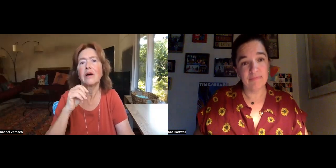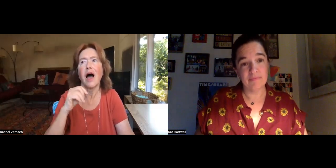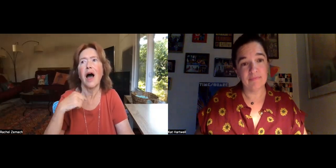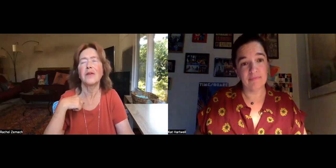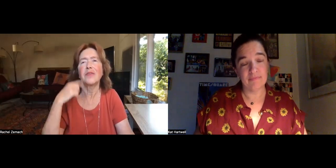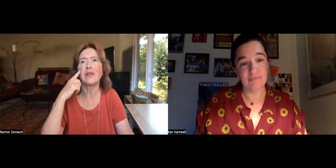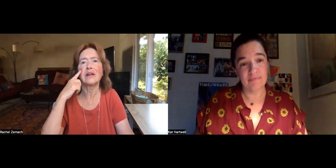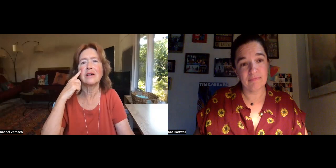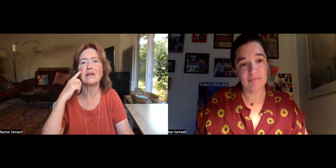I think